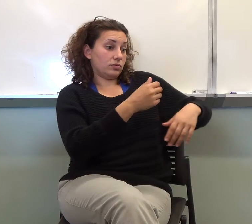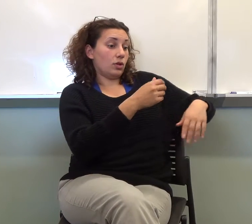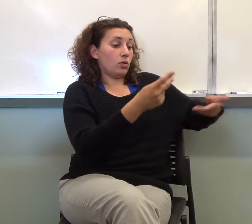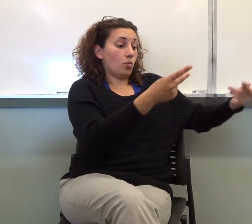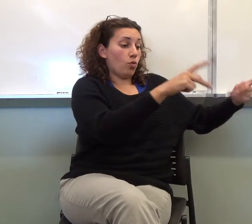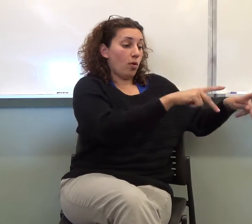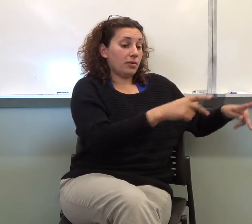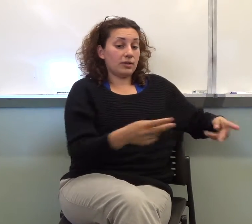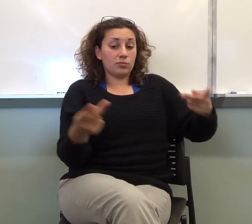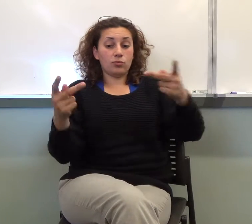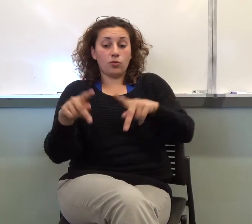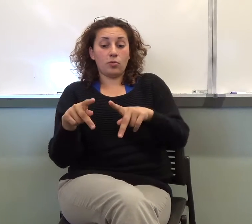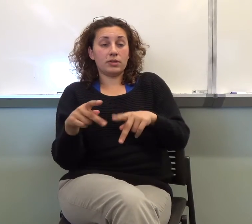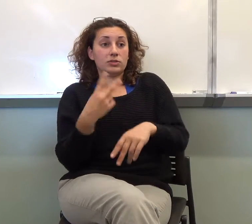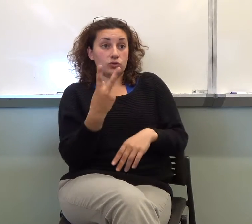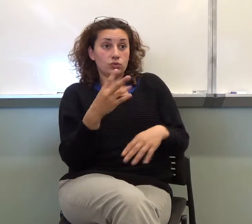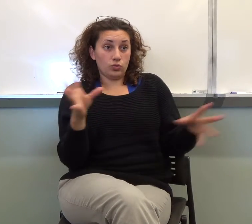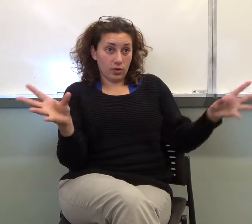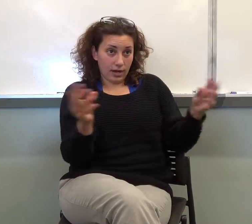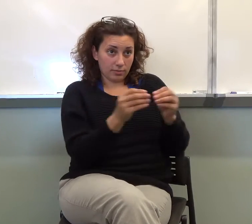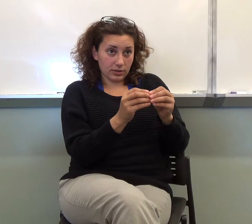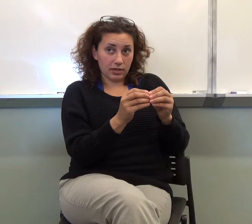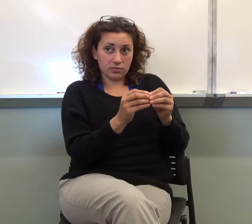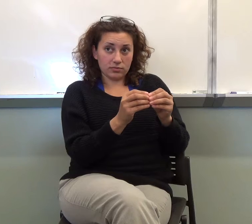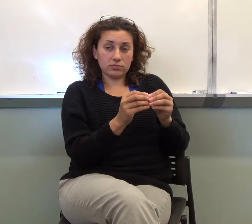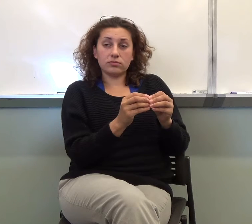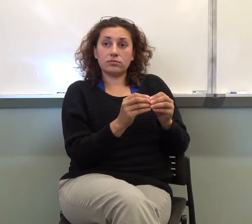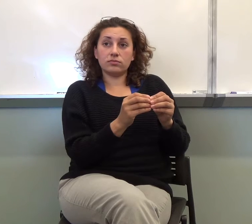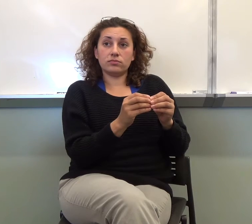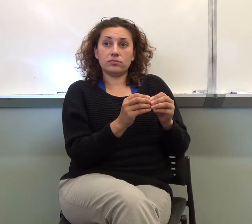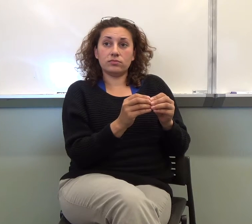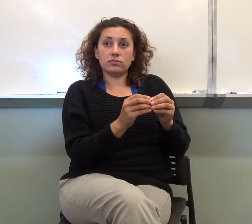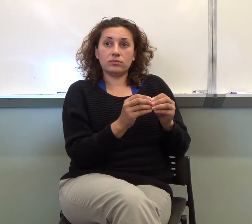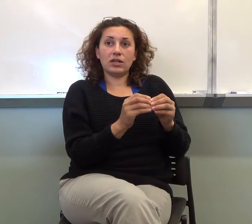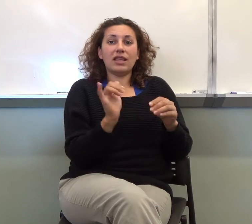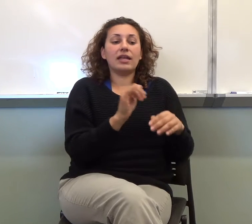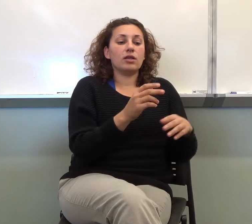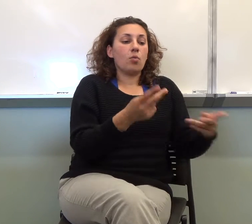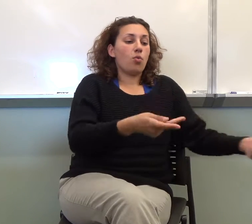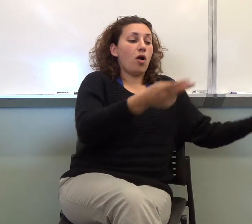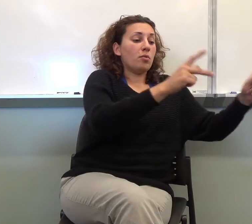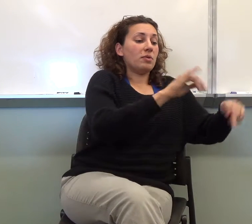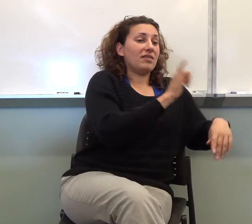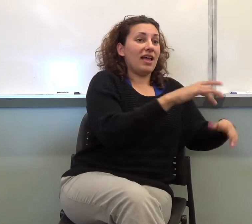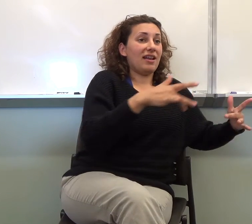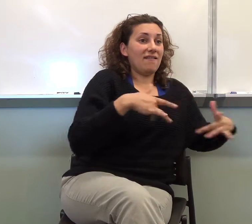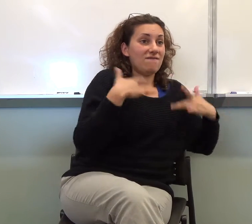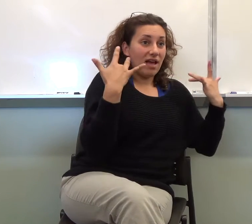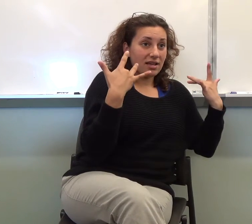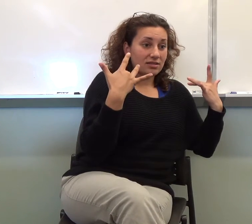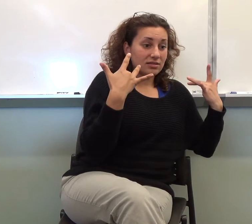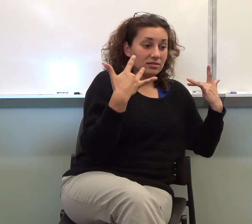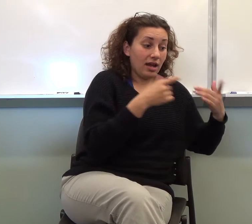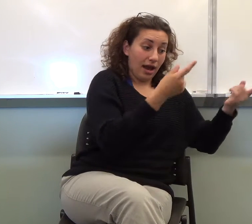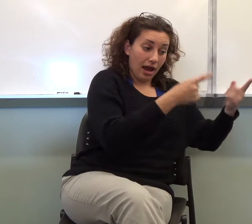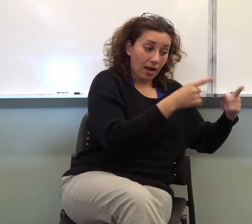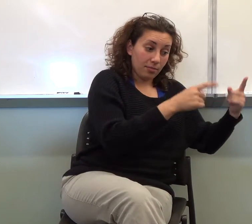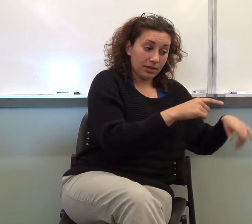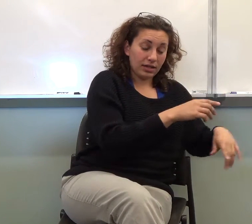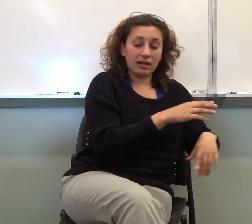event happening and the probability of the event not happening,